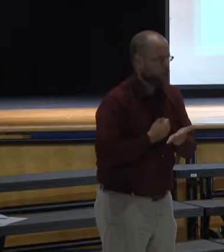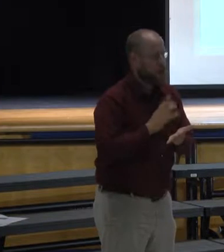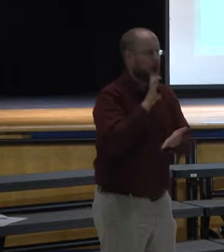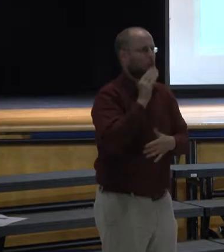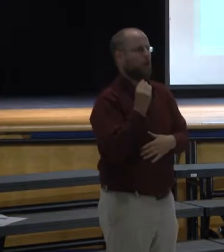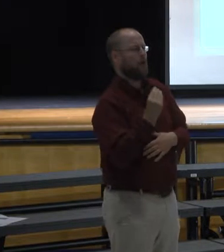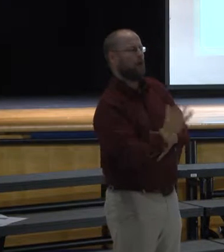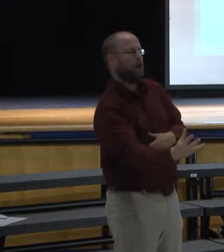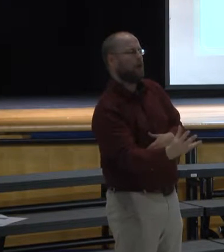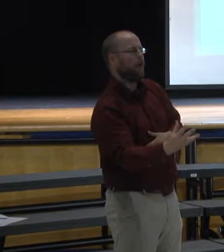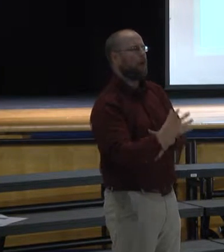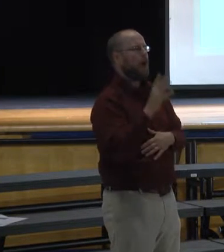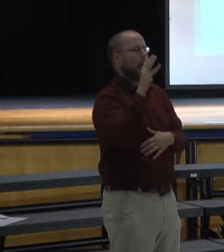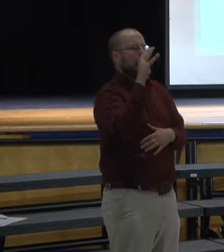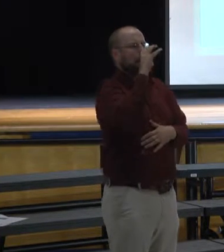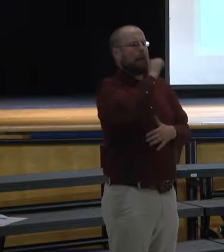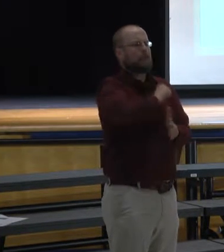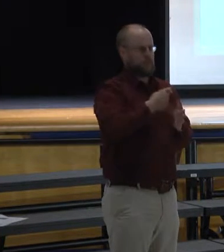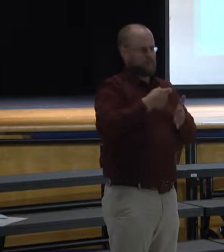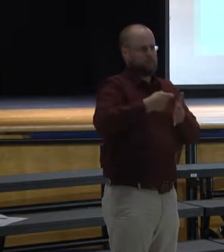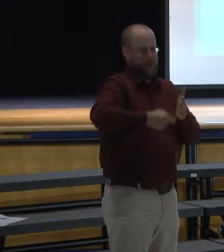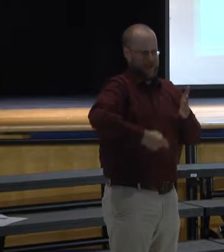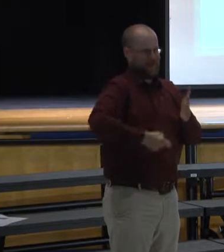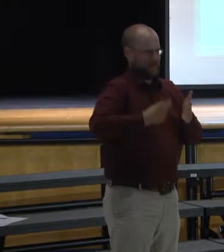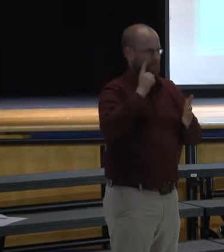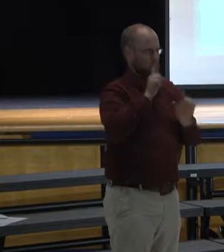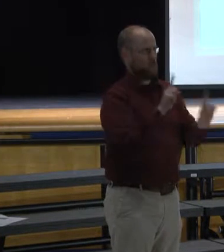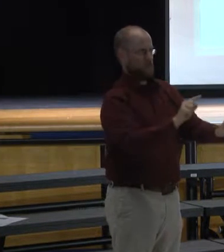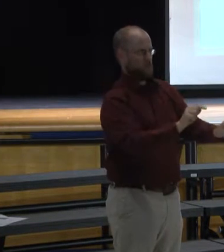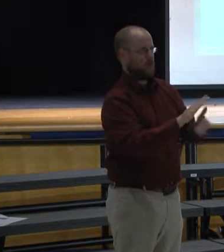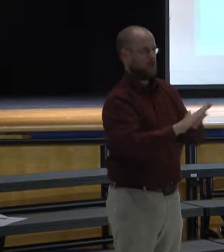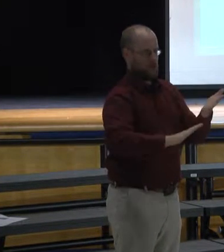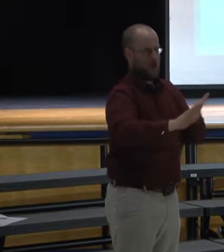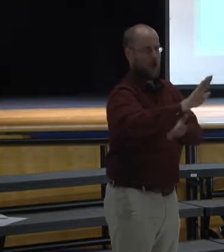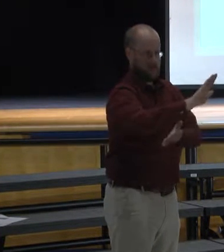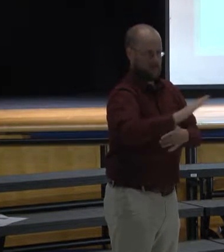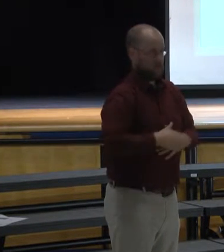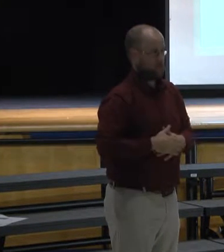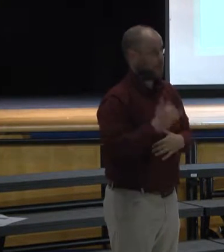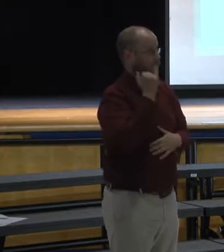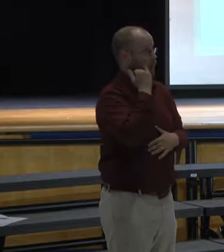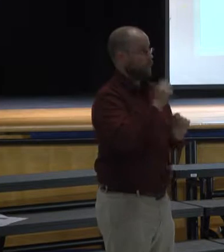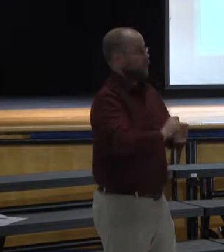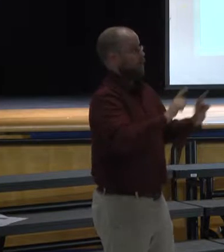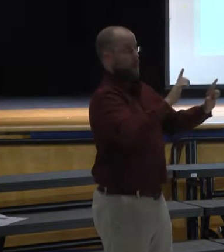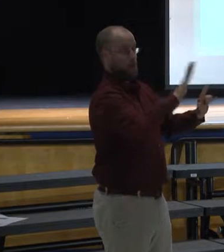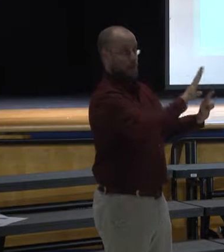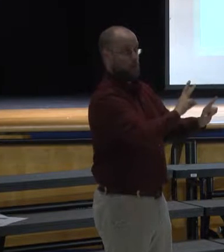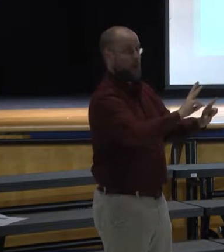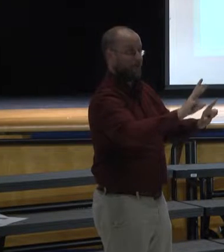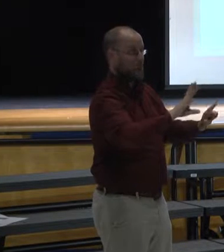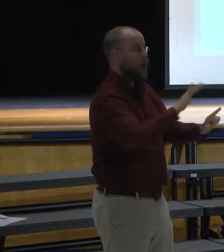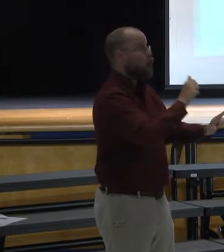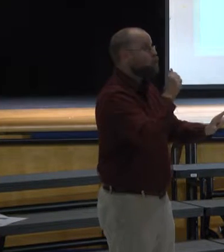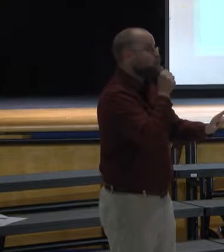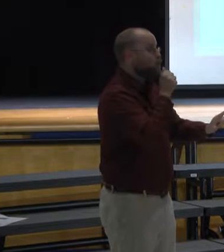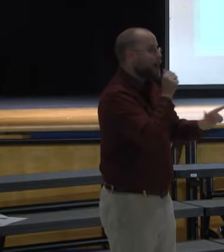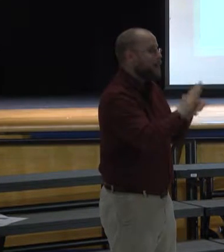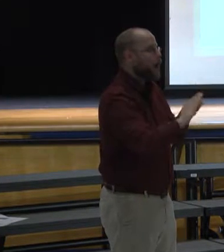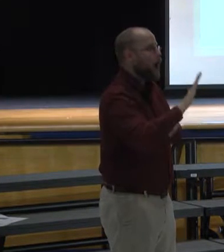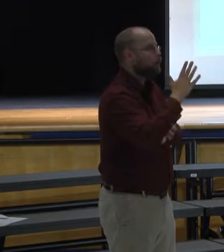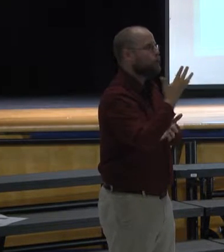pay for that school. Typically, if you go through these on the college websites, the private schools might start to ask some